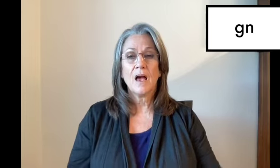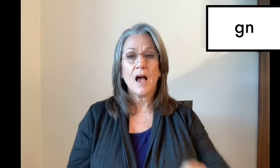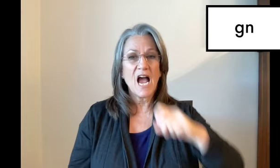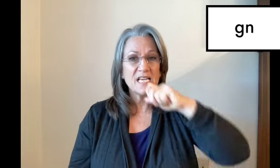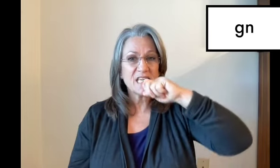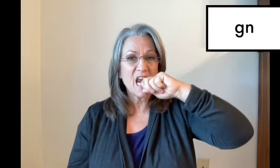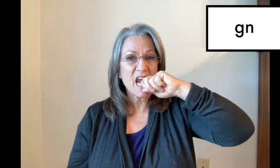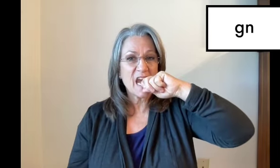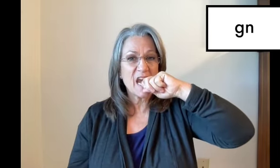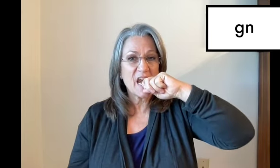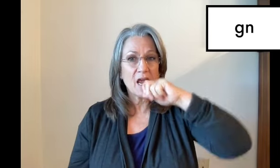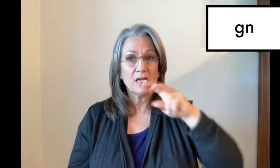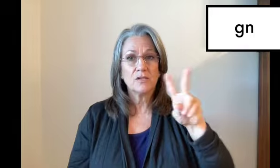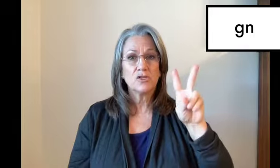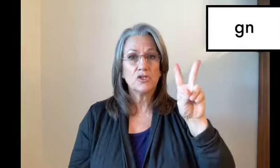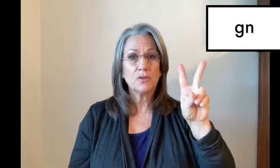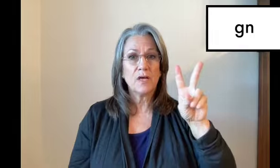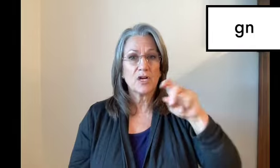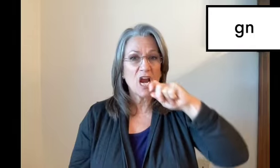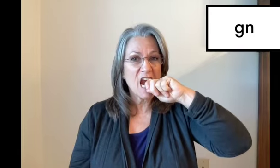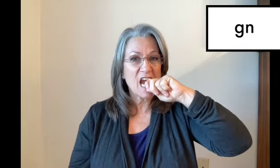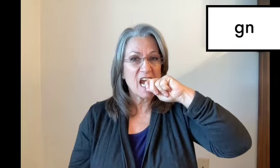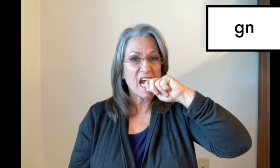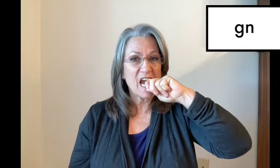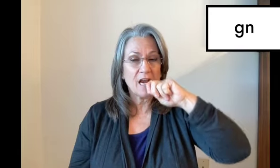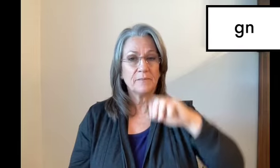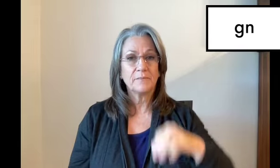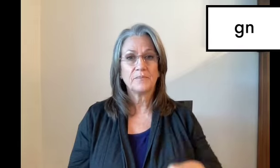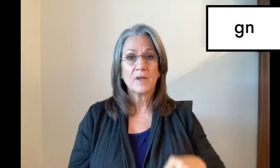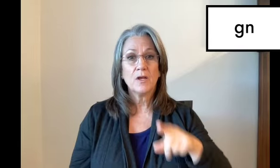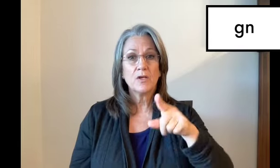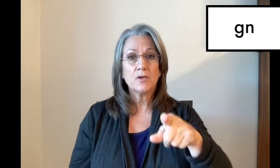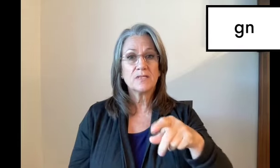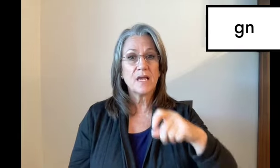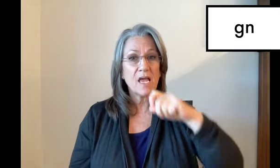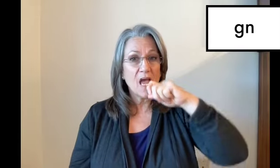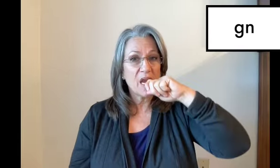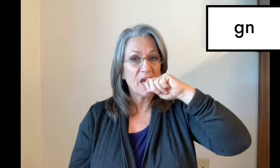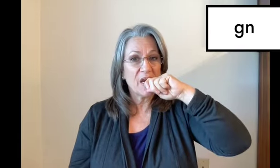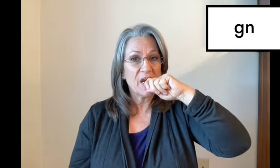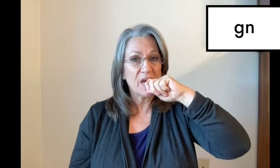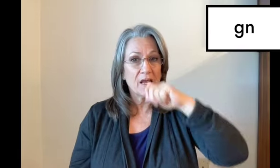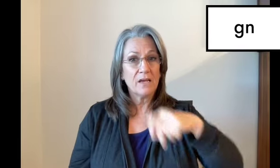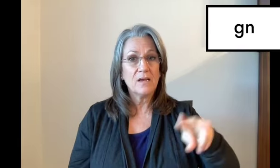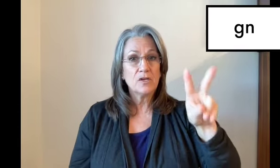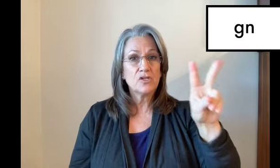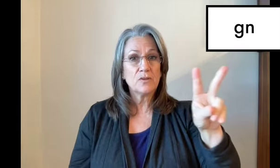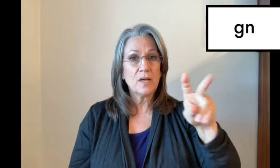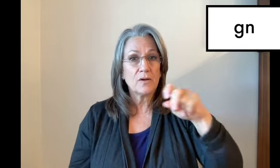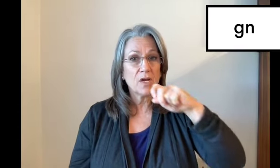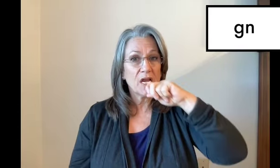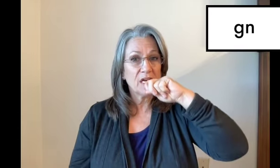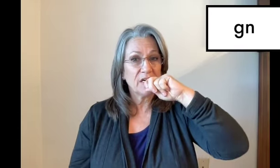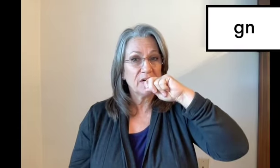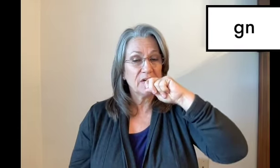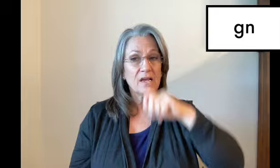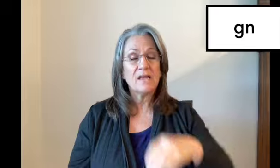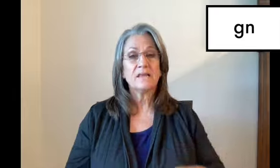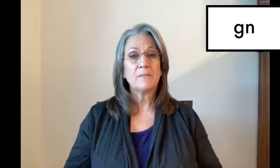I say n, two-letter n. You say n, two-letter n, that may be